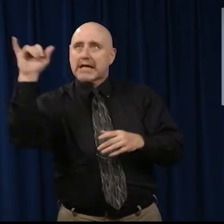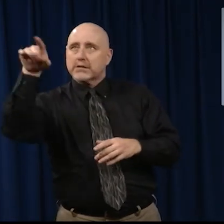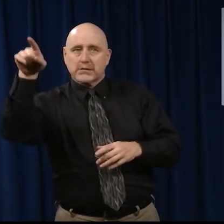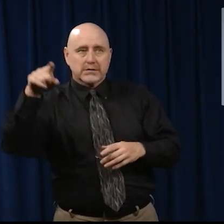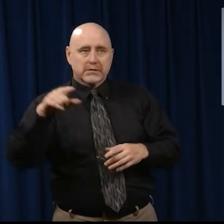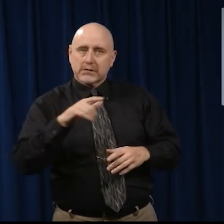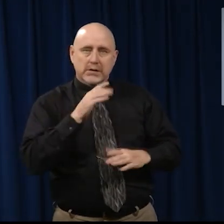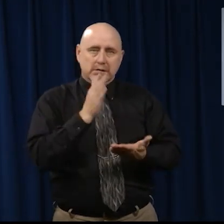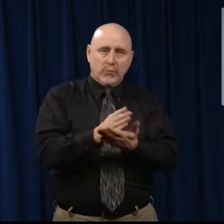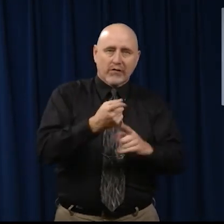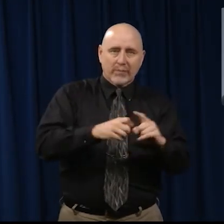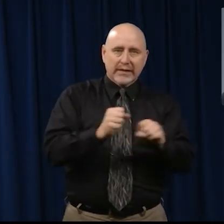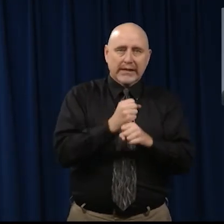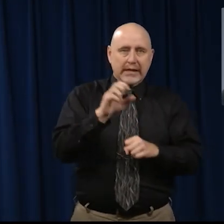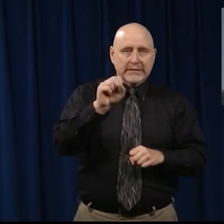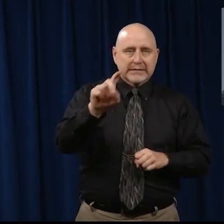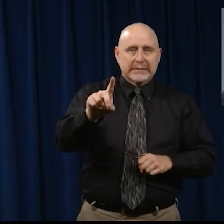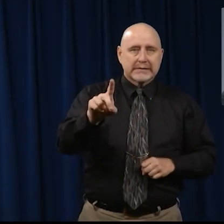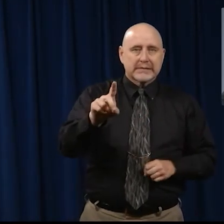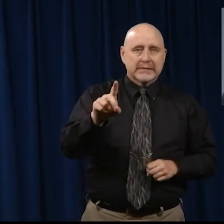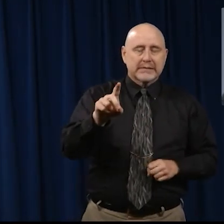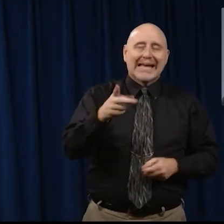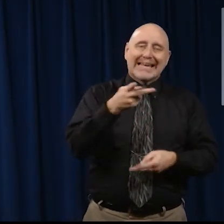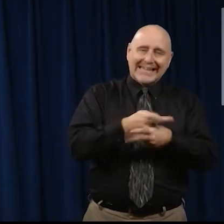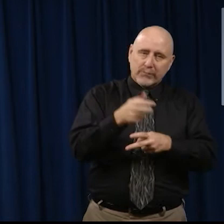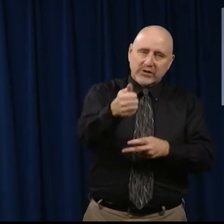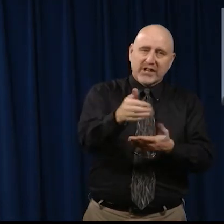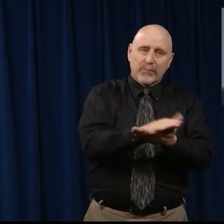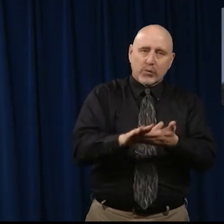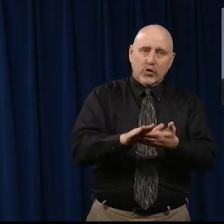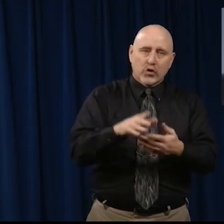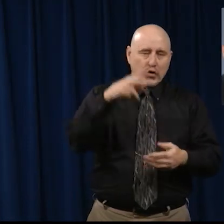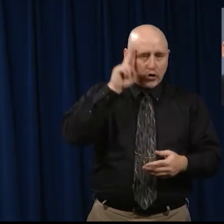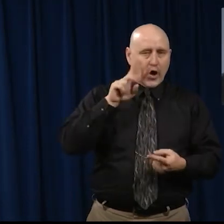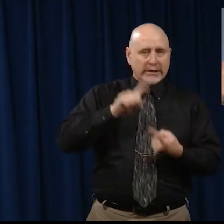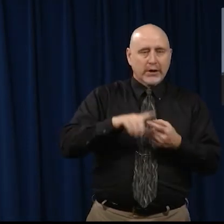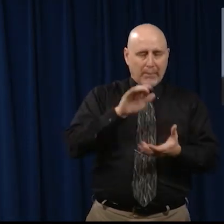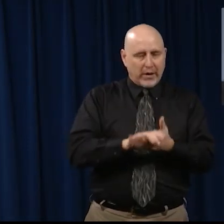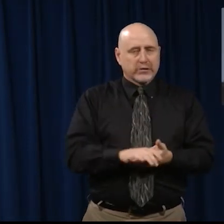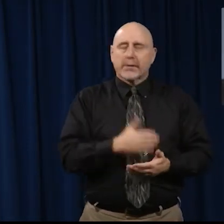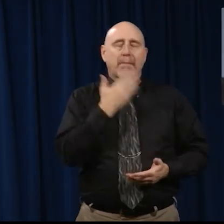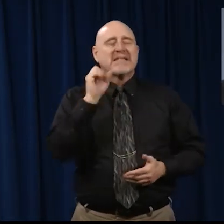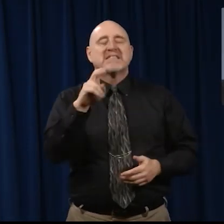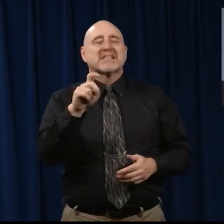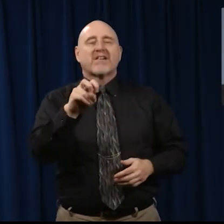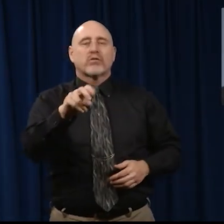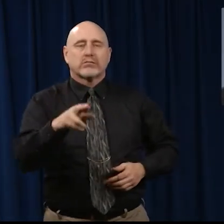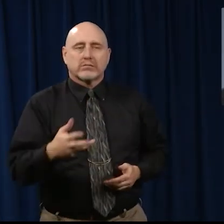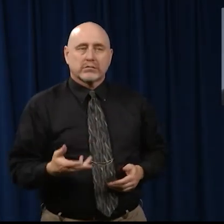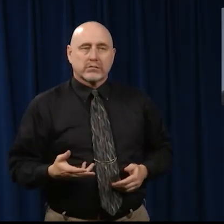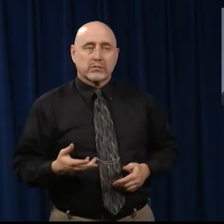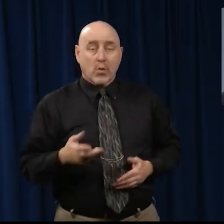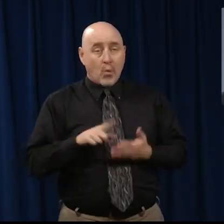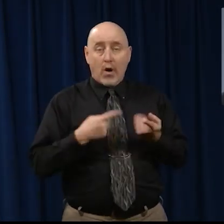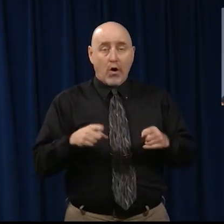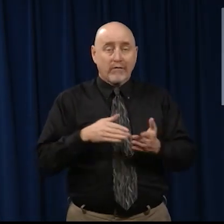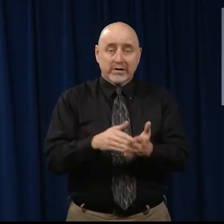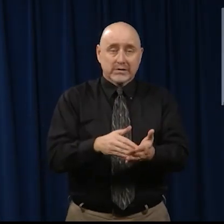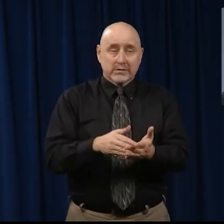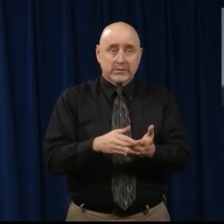CDC says will keep you from getting a sexually transmitted disease. Keep yourself pure until marriage. You'll have the best sex that there is. See, what happens